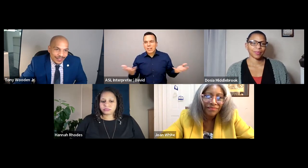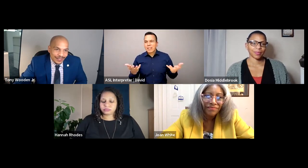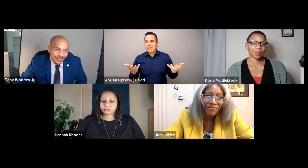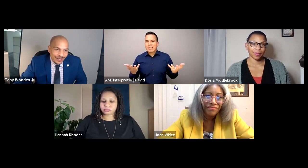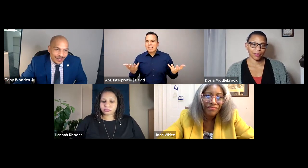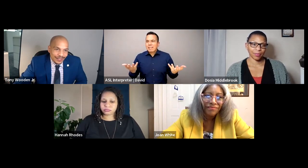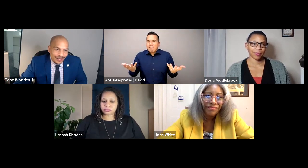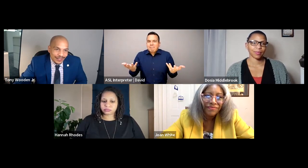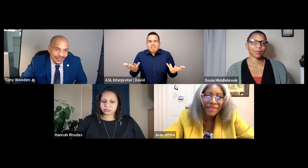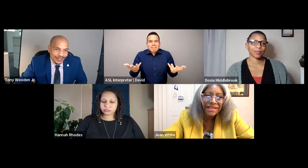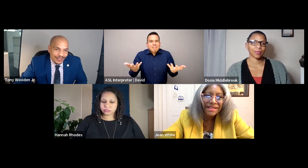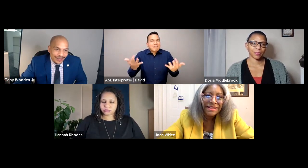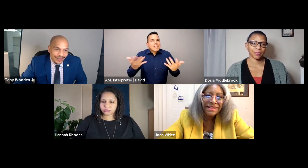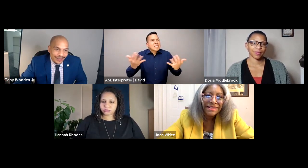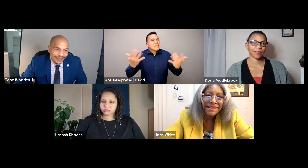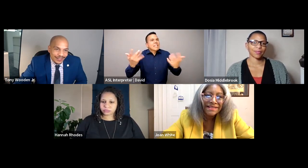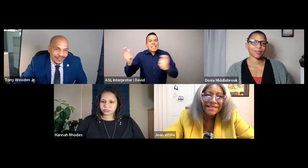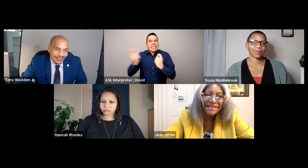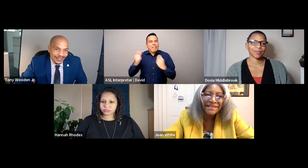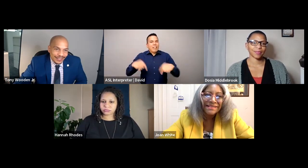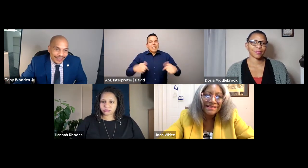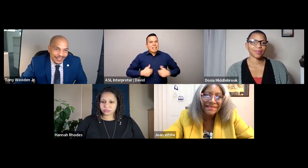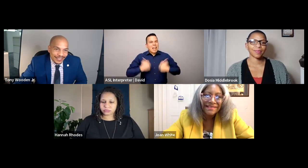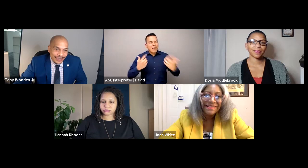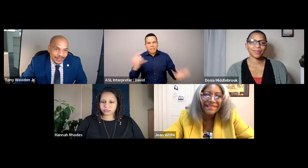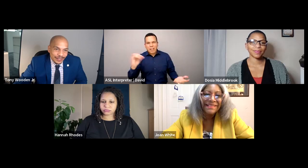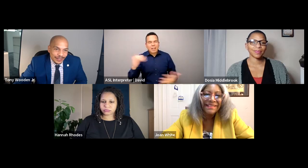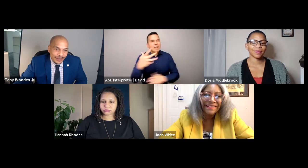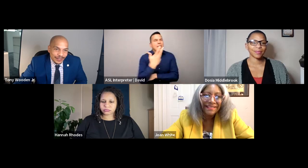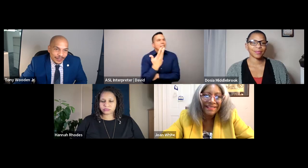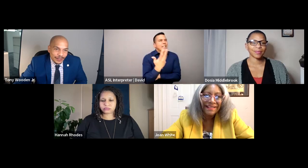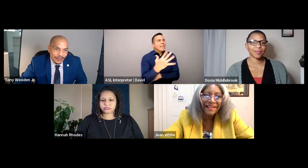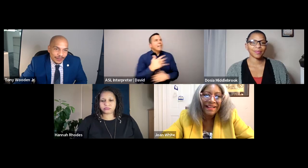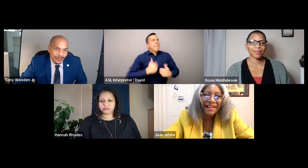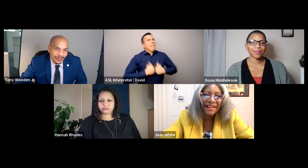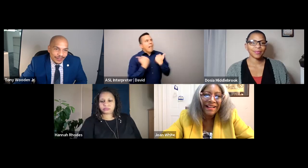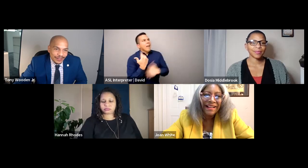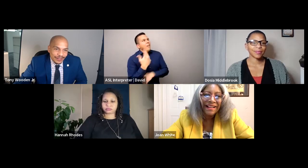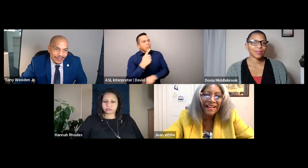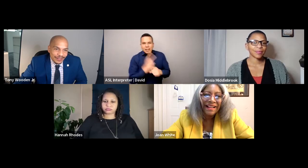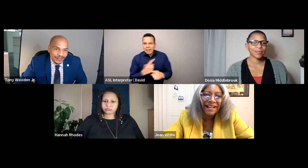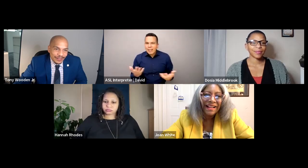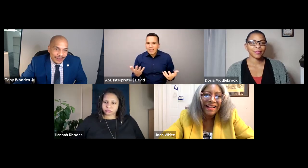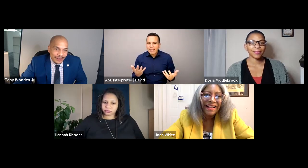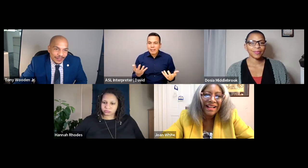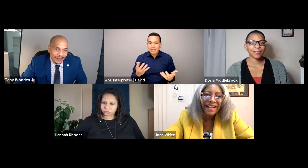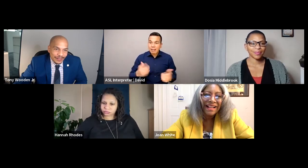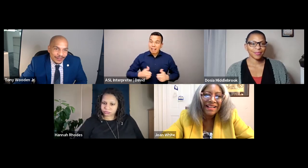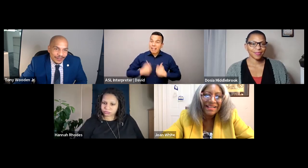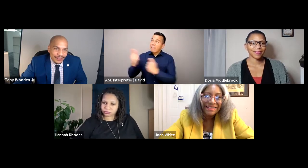this life, right? Like it's life. And it doesn't mean that we're not important. It doesn't mean